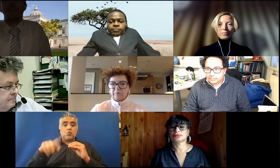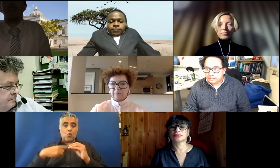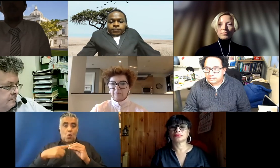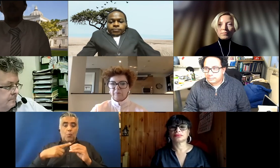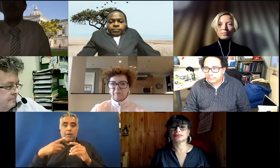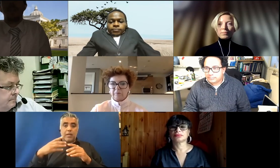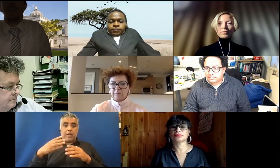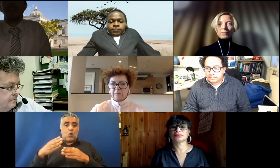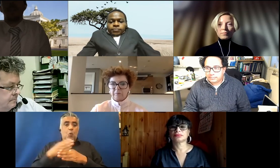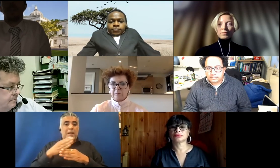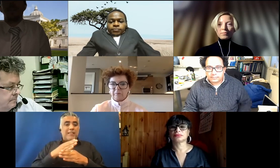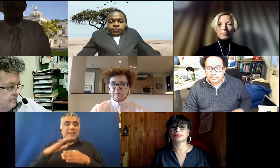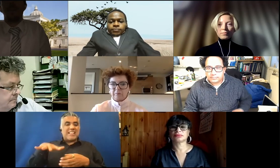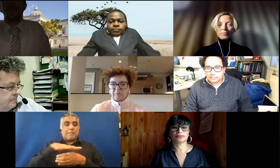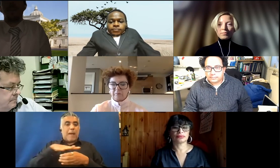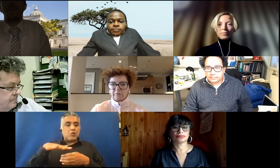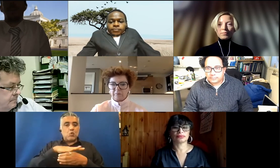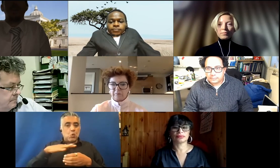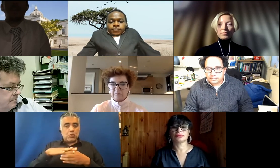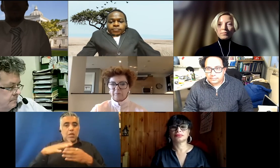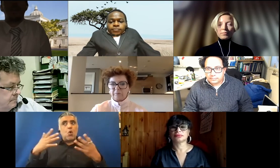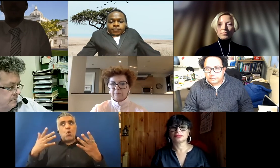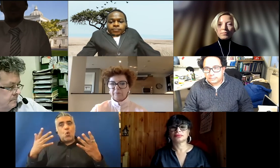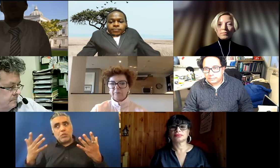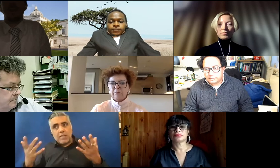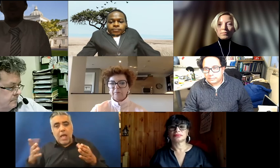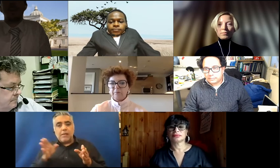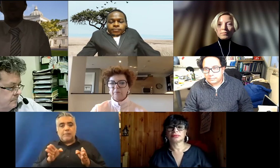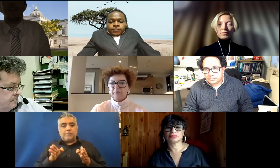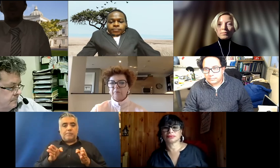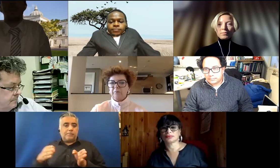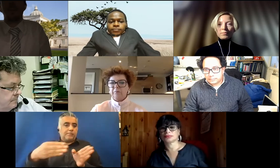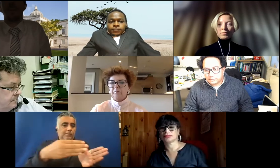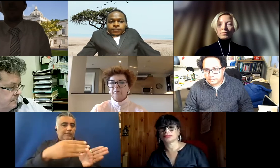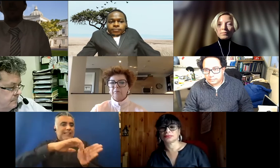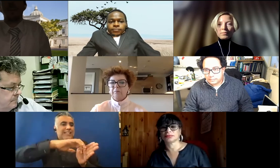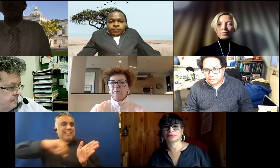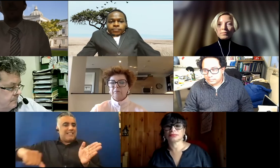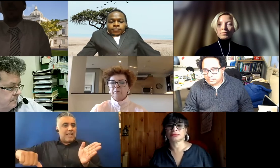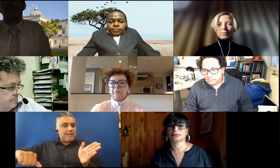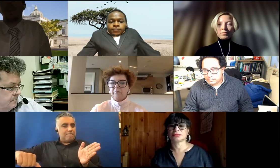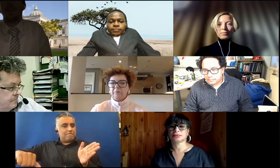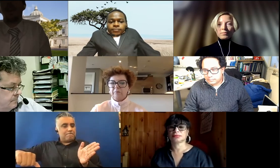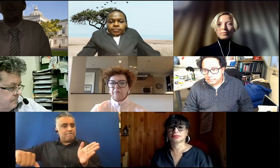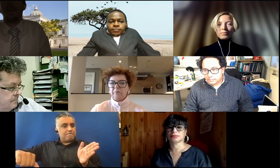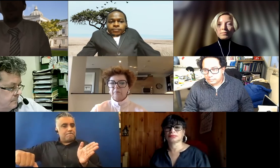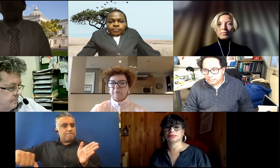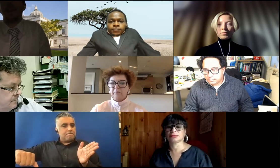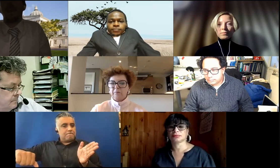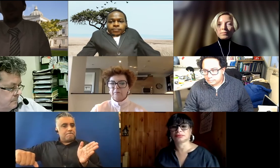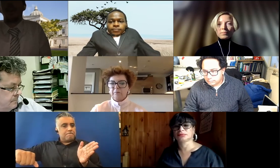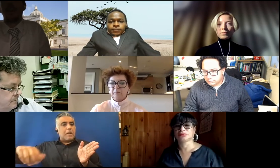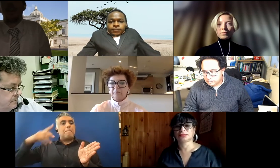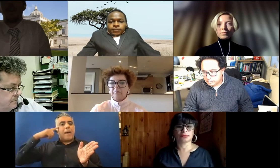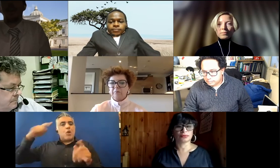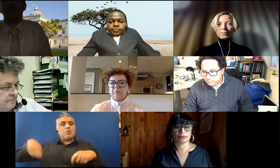shared spaces. So basically where, you know, curbs are taken away and essentially the cyclists, the cars